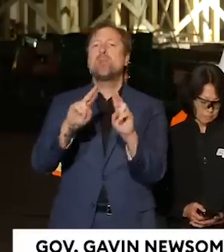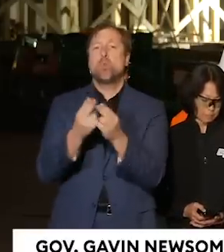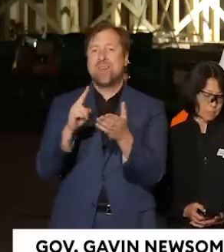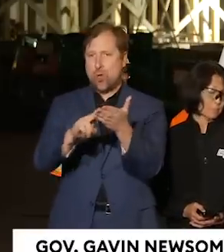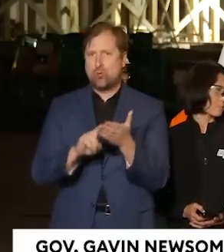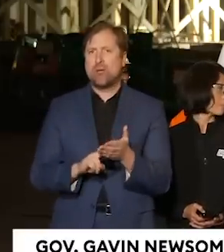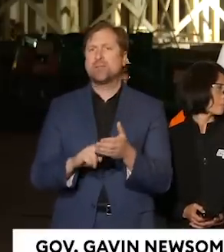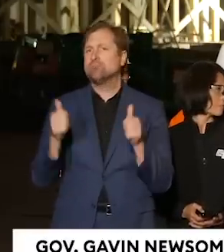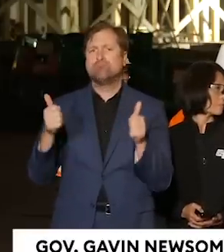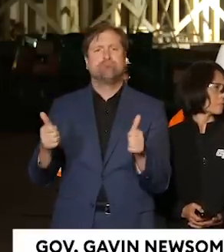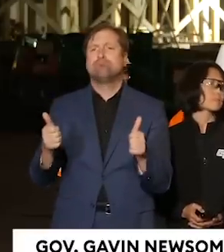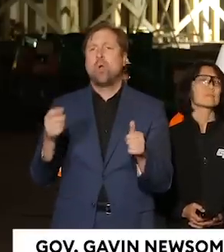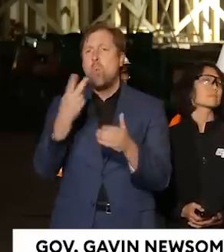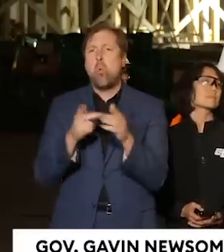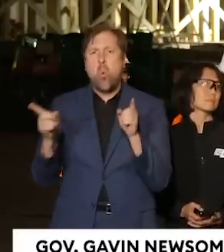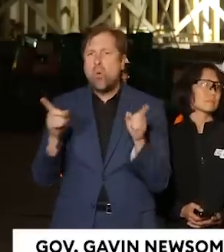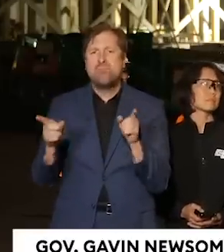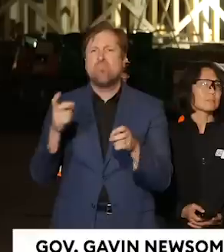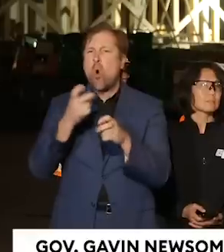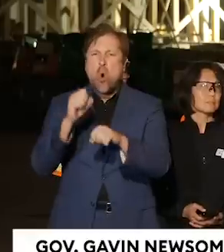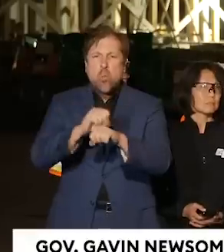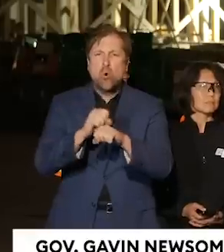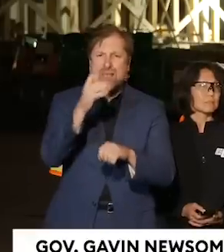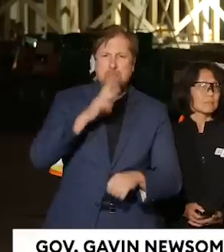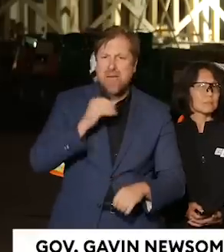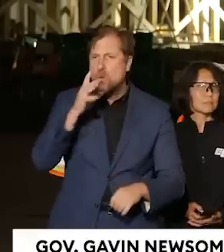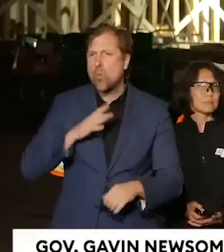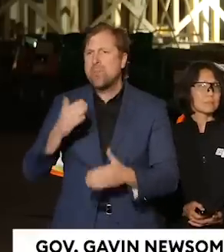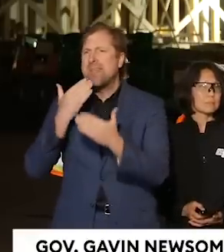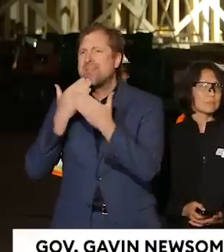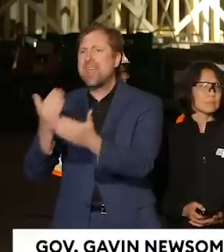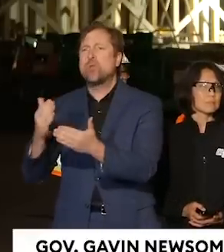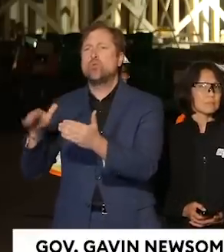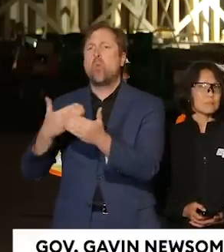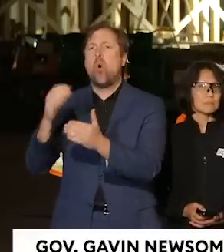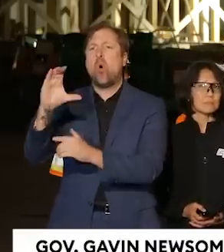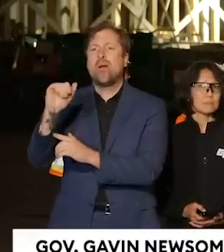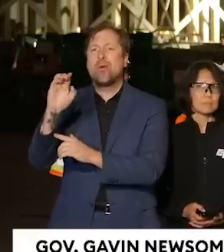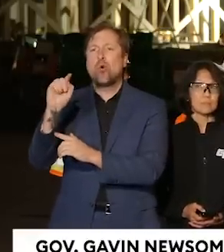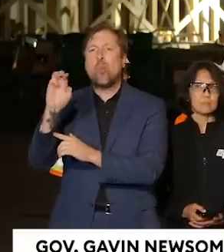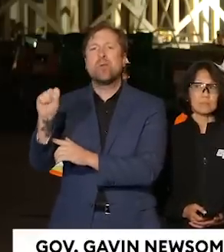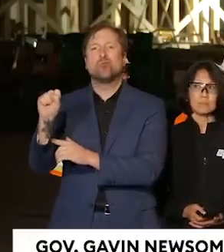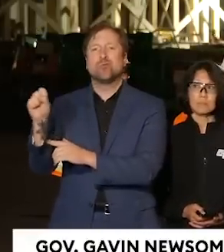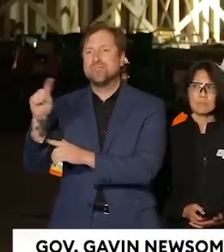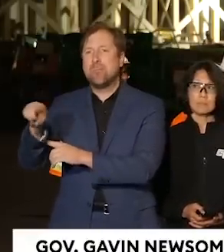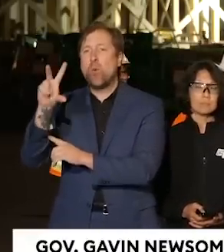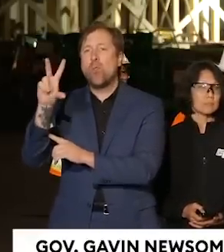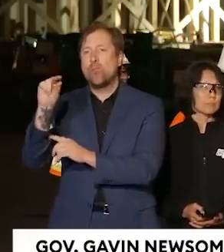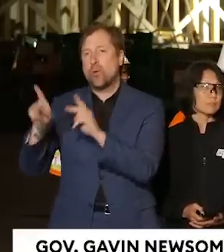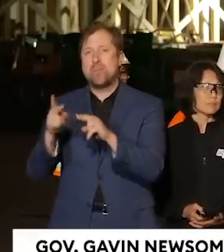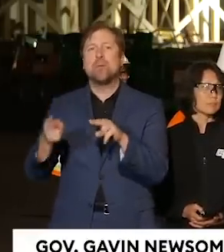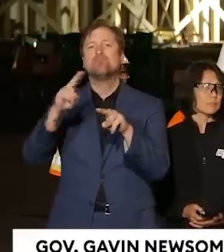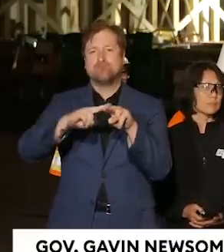contractors, hardworking men and women. I'll say it again. Thank you, Doug McCarron and the carpenters, another 30 folks that just came in.